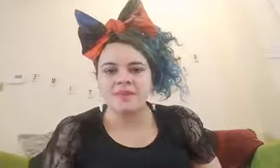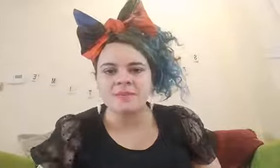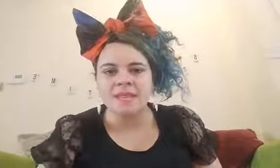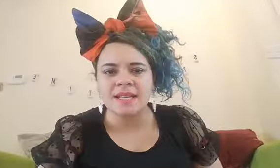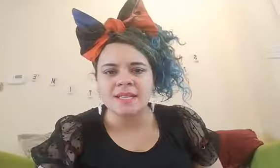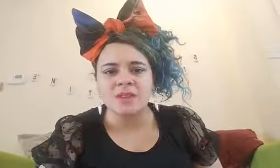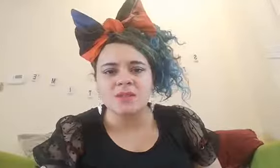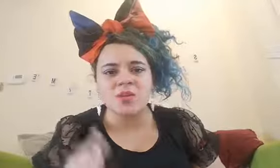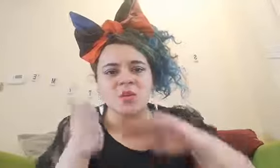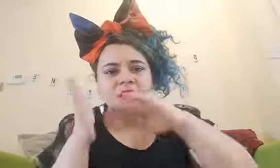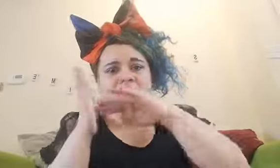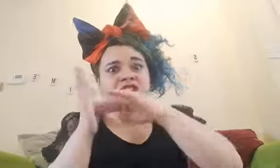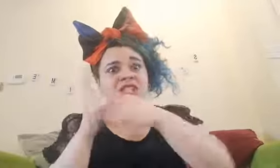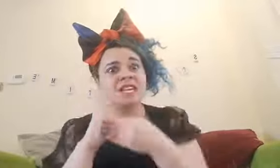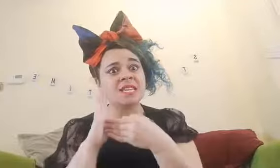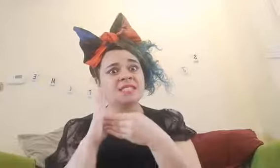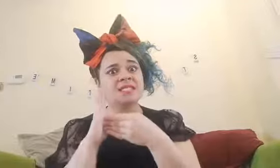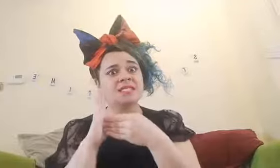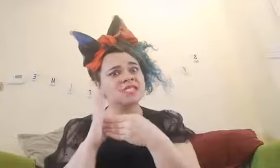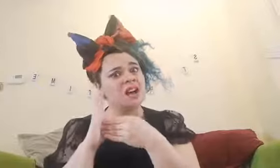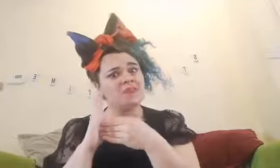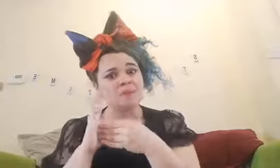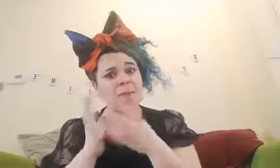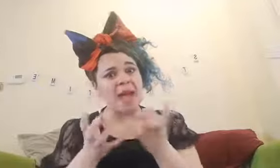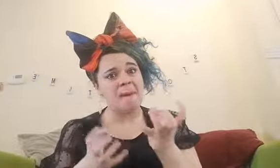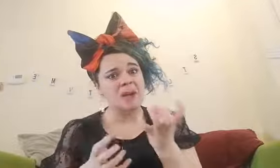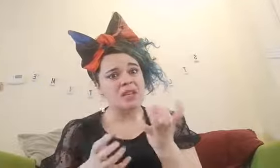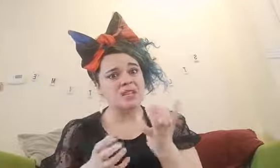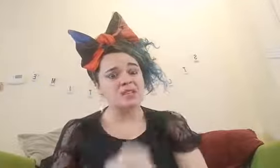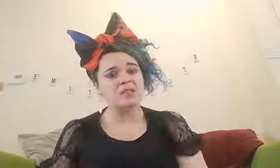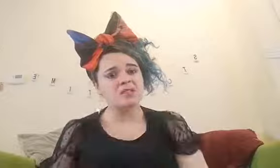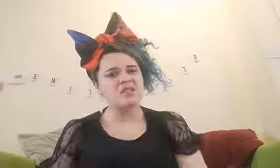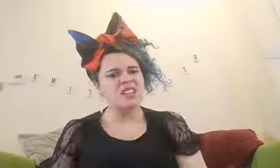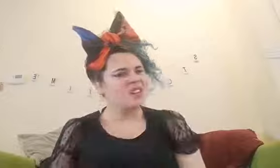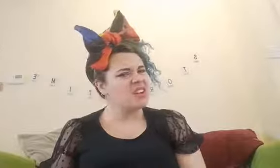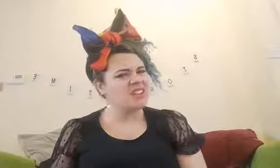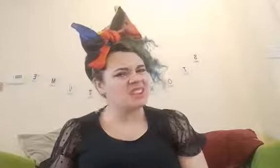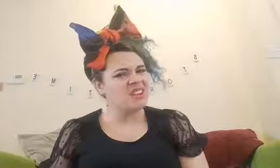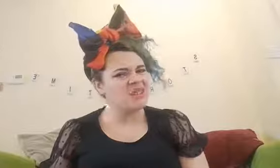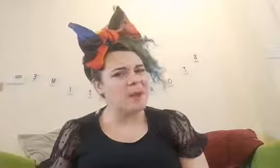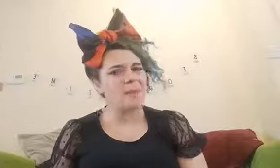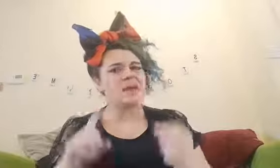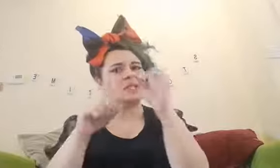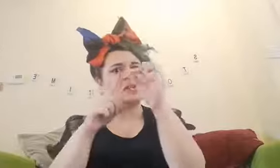and potatoes. Oh, cheese stuffed peppers. I don't know the sign for peppers.